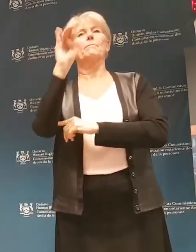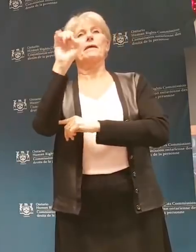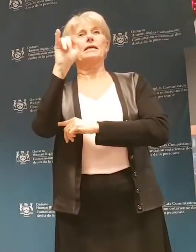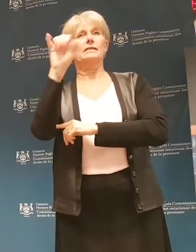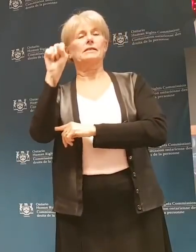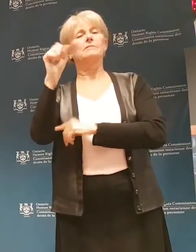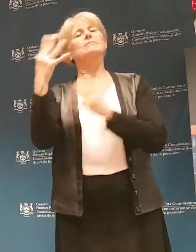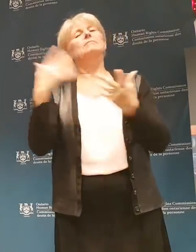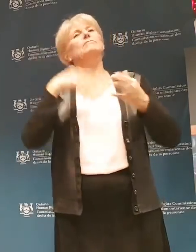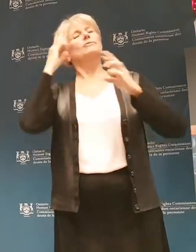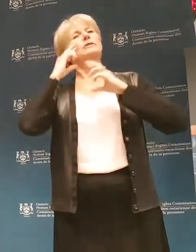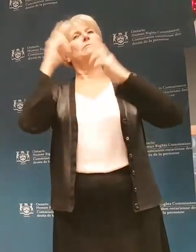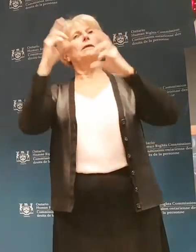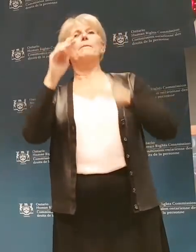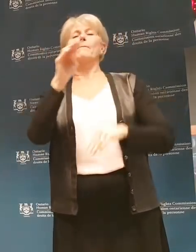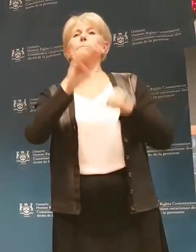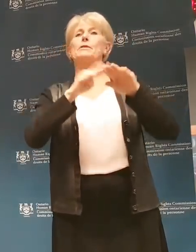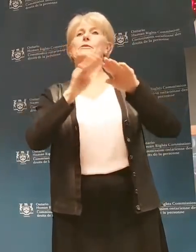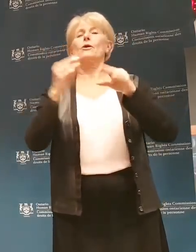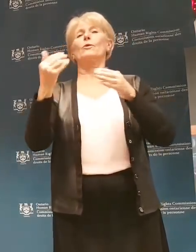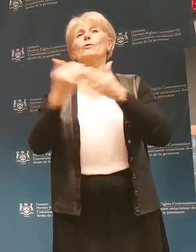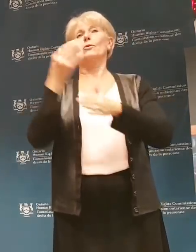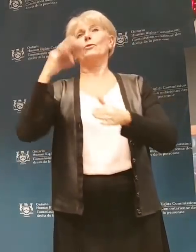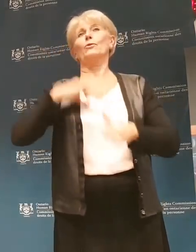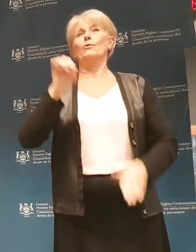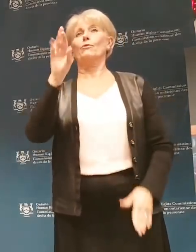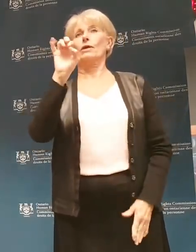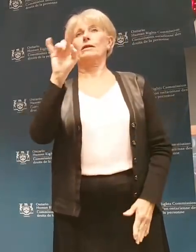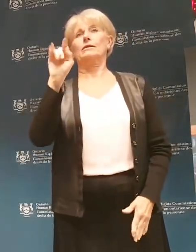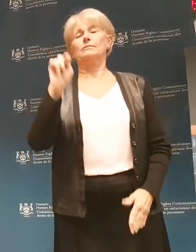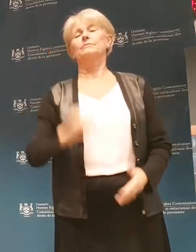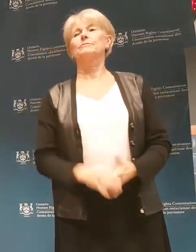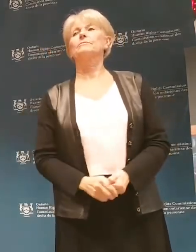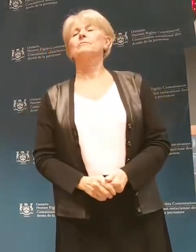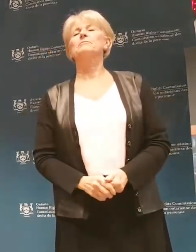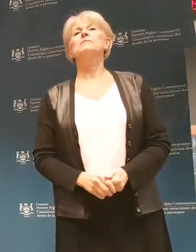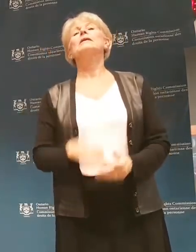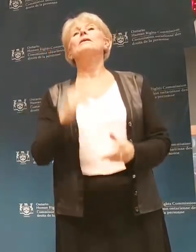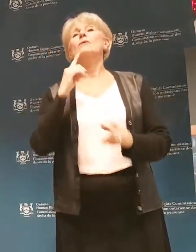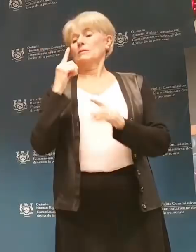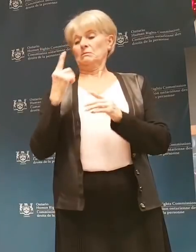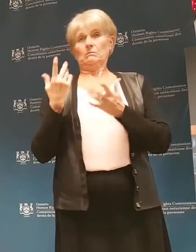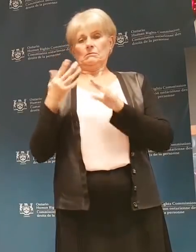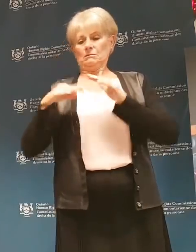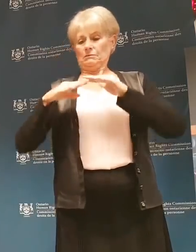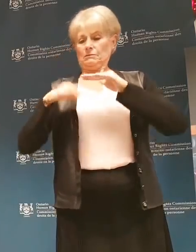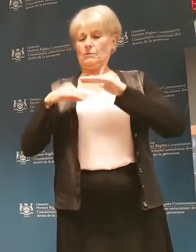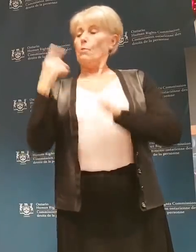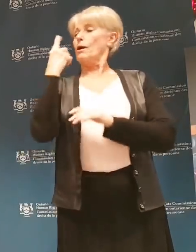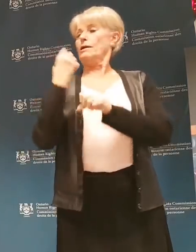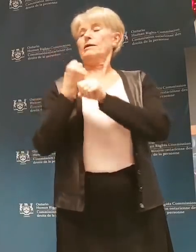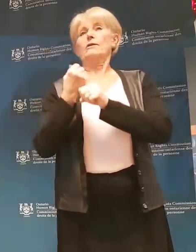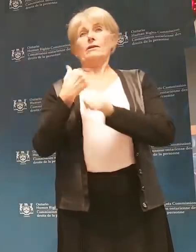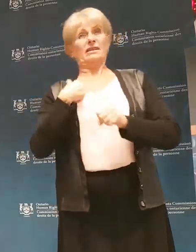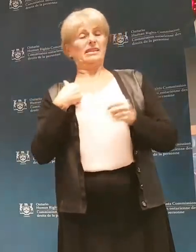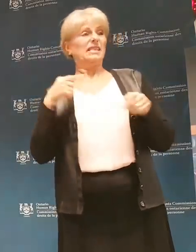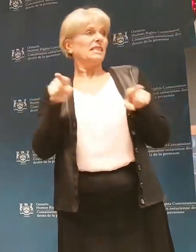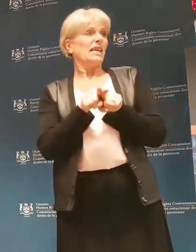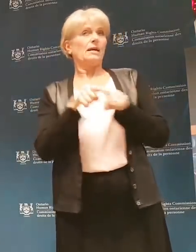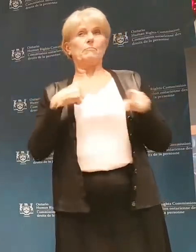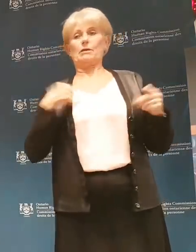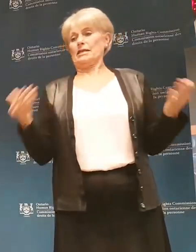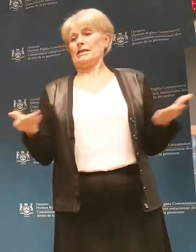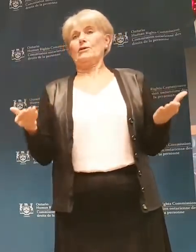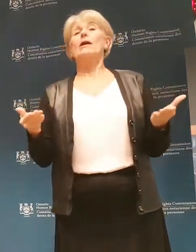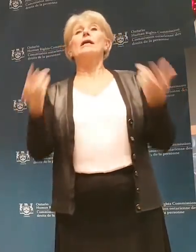show respect today to the Mississaugas of New Credit. A little more than a year ago, I stood in this very spot